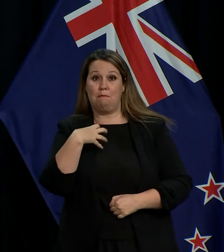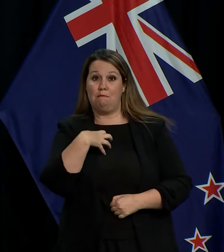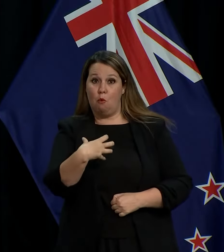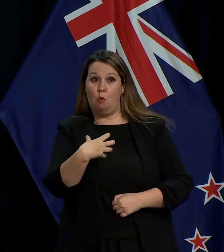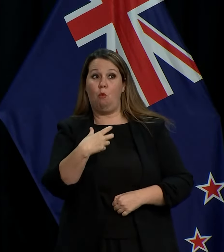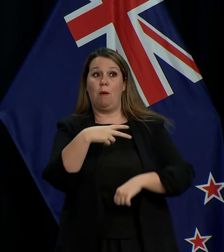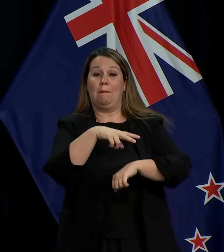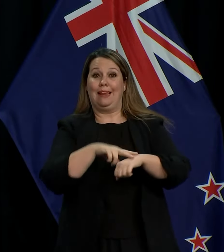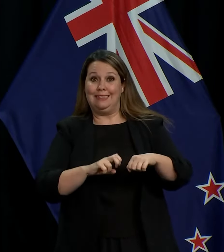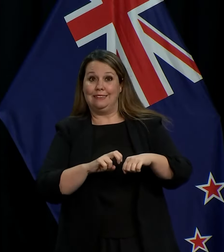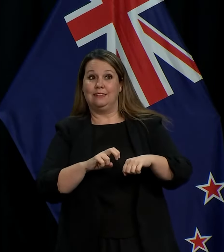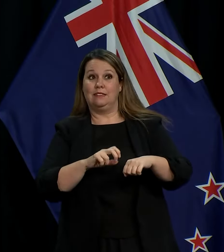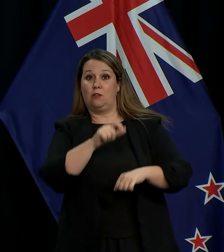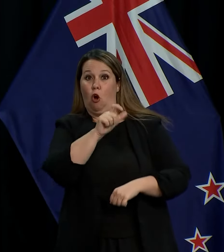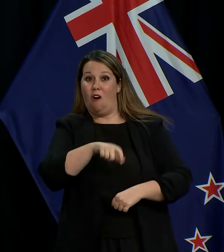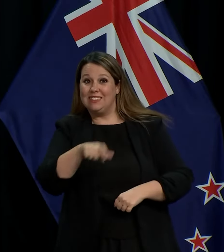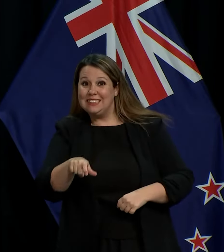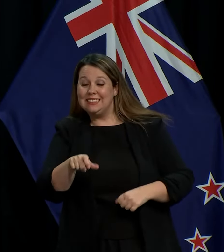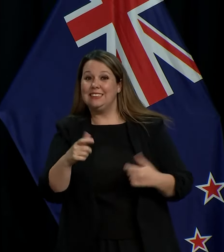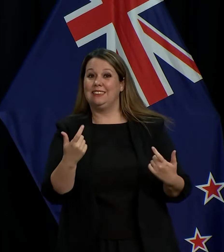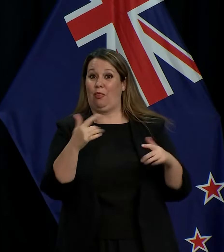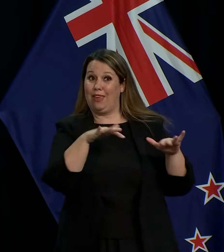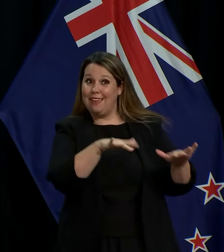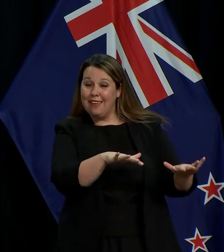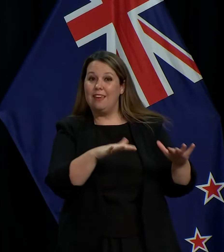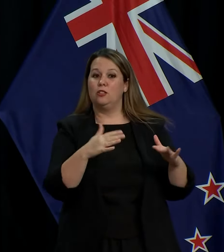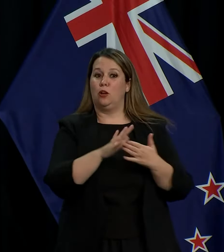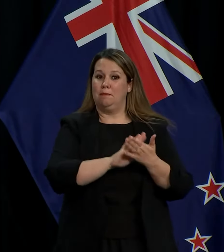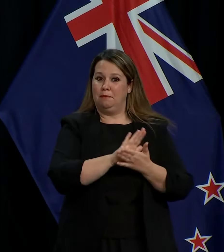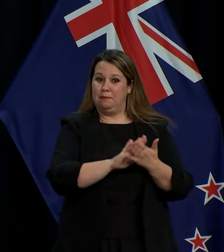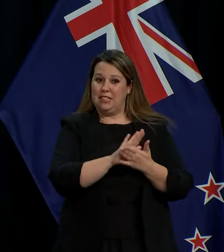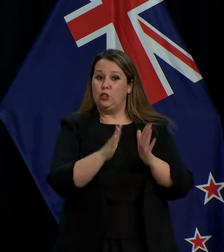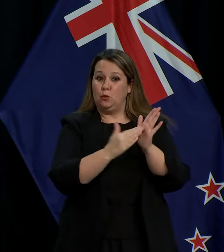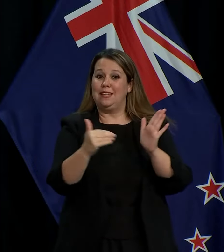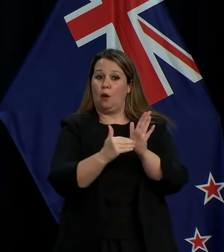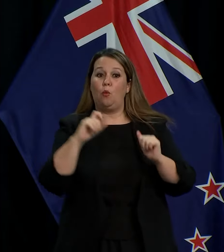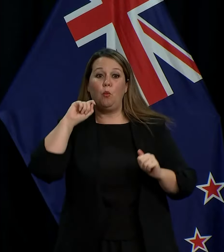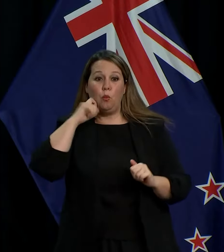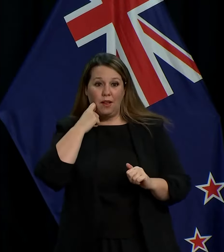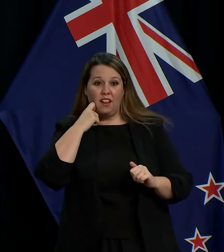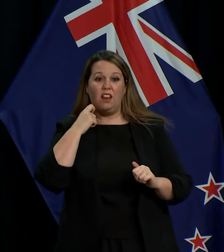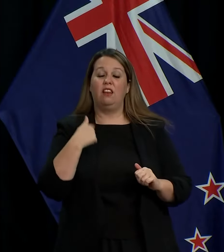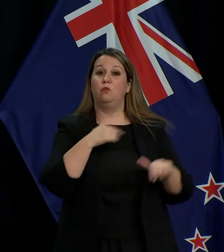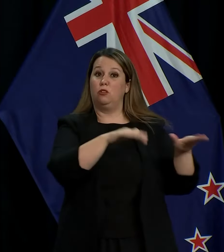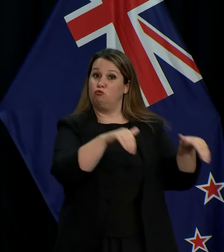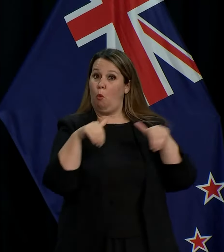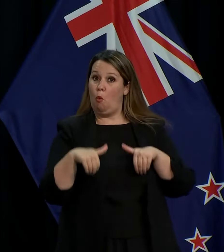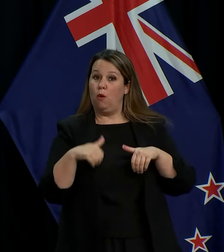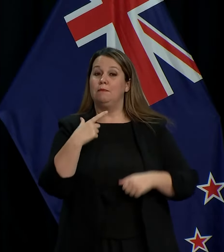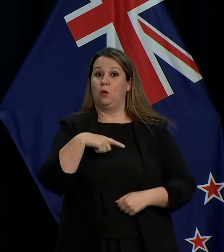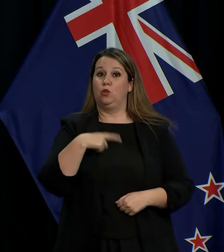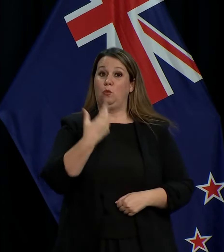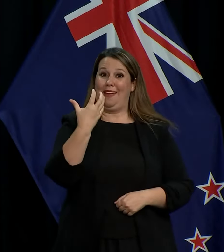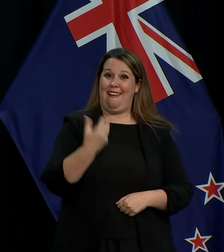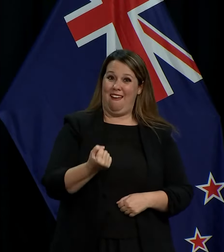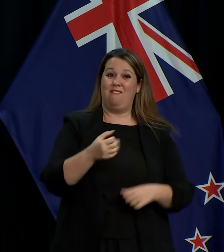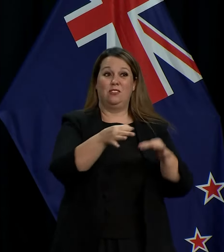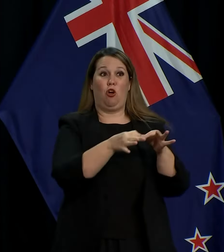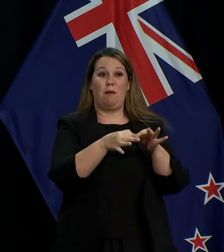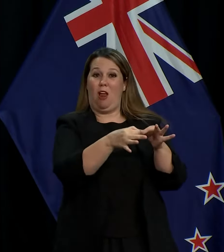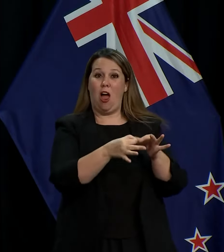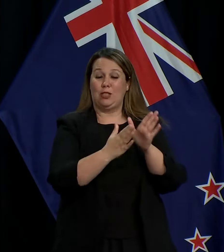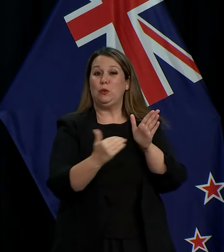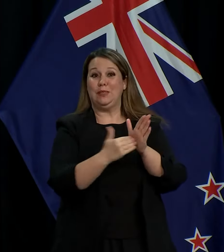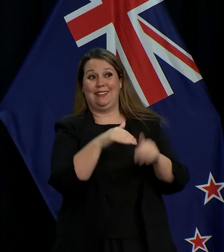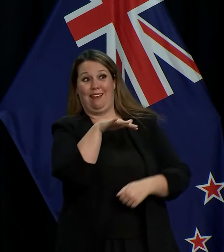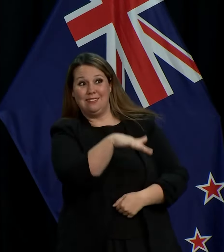would New Zealand look to withdraw our contribution? We've got soldiers there currently, police officers there currently, and that might